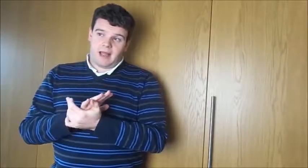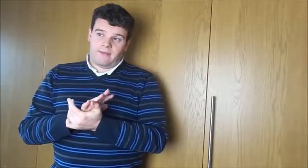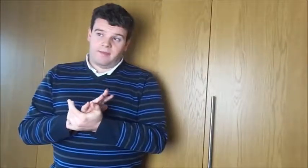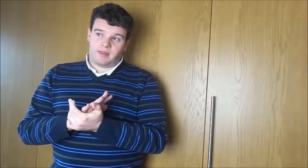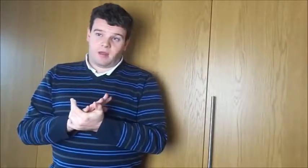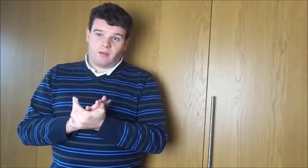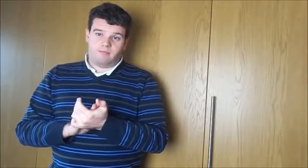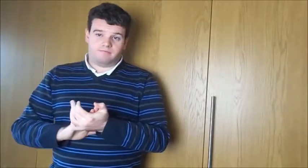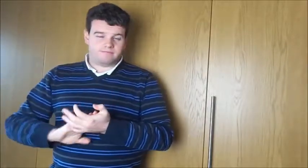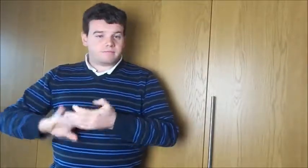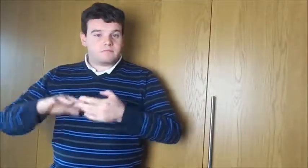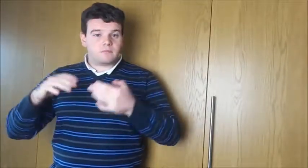and